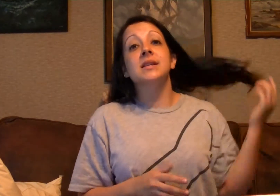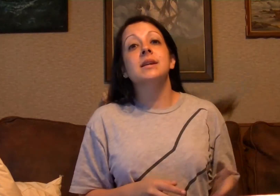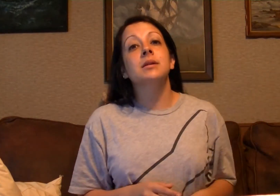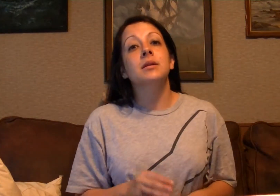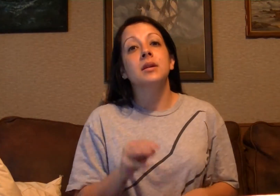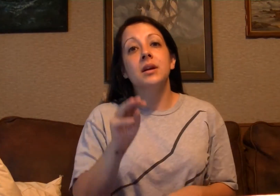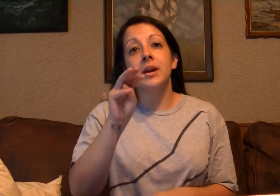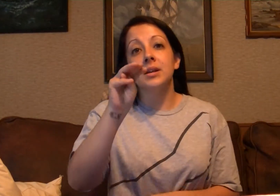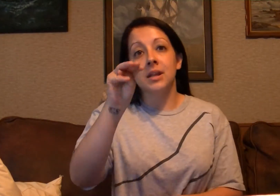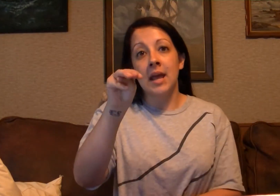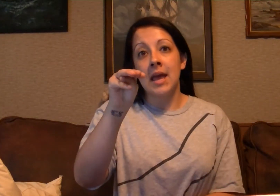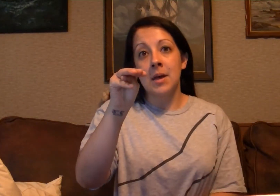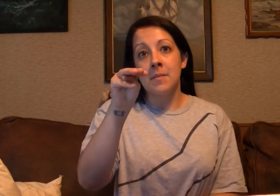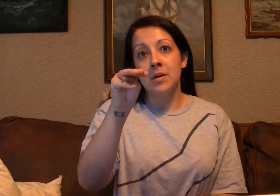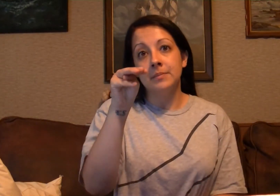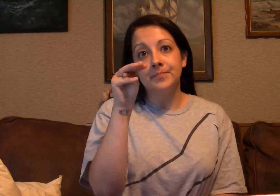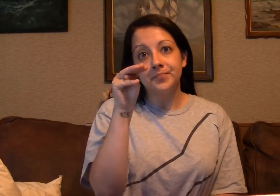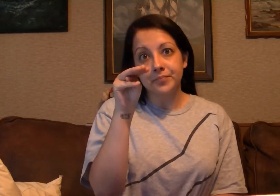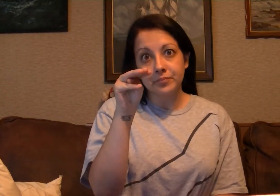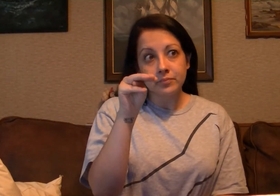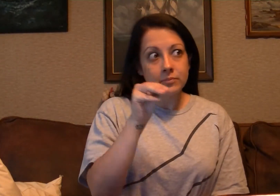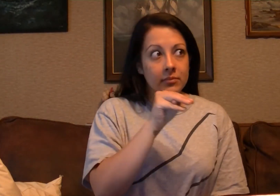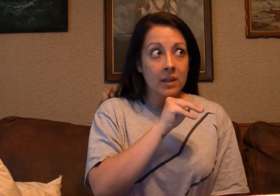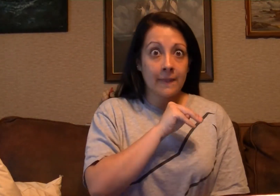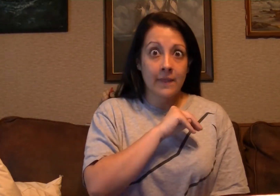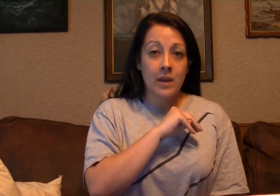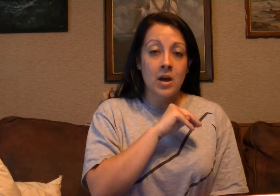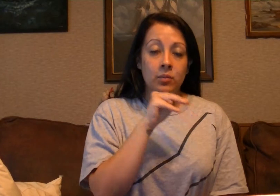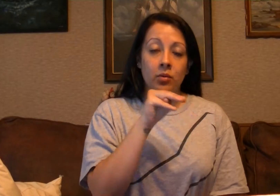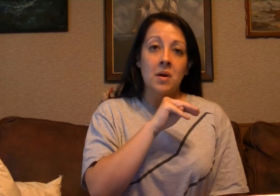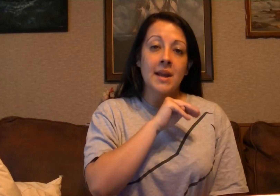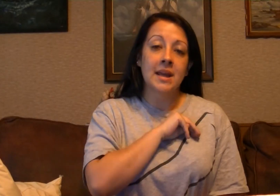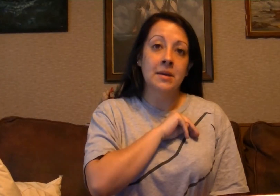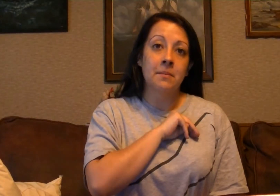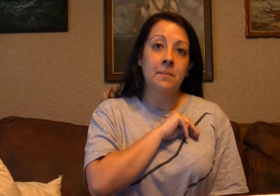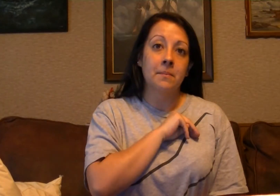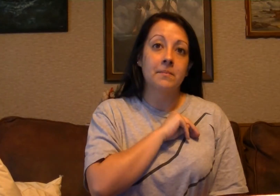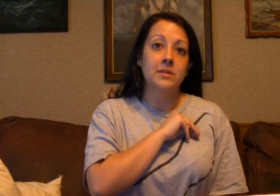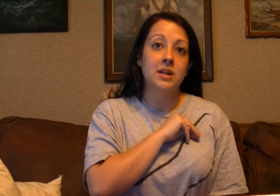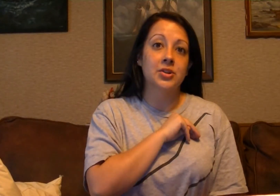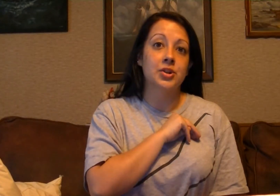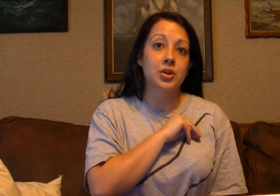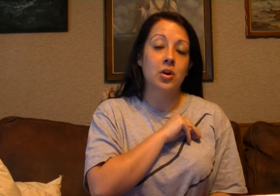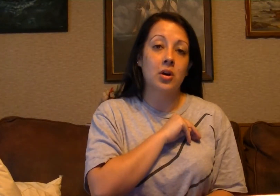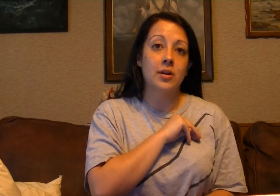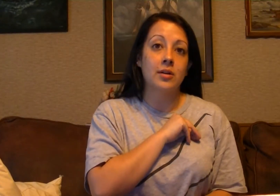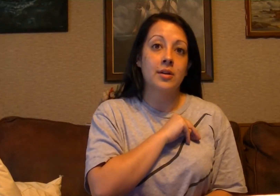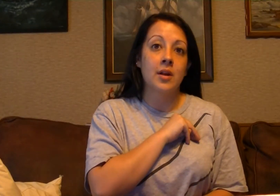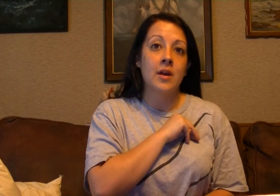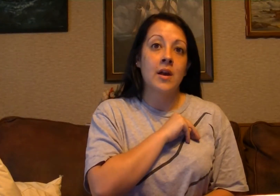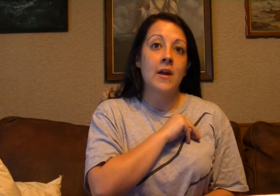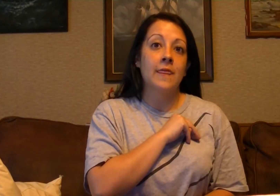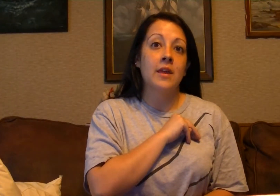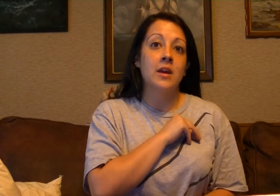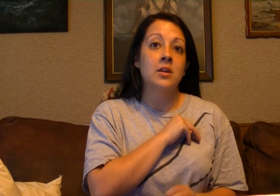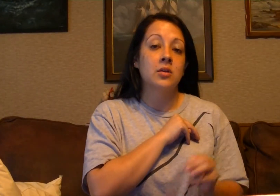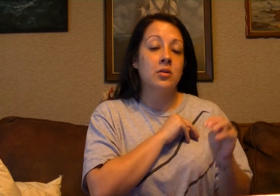Mercy is an M. Your right M touches your heart, and then you